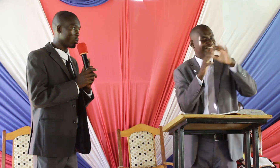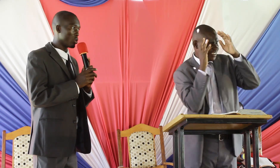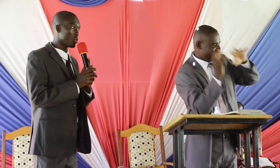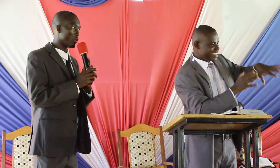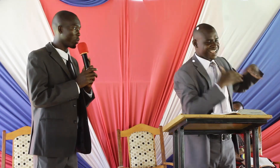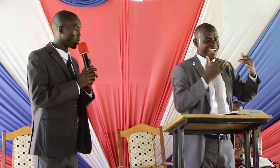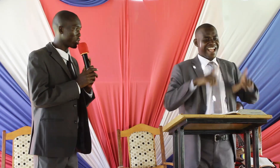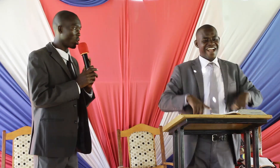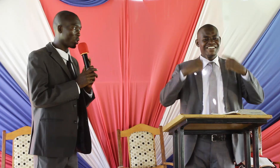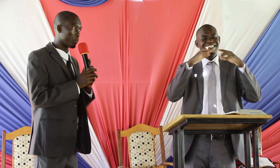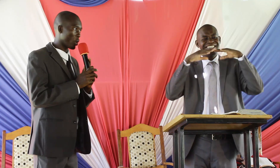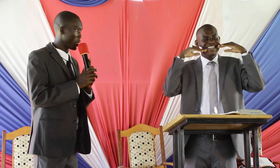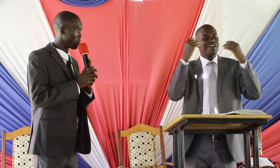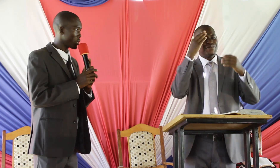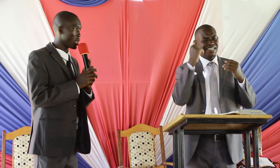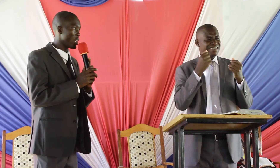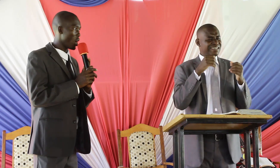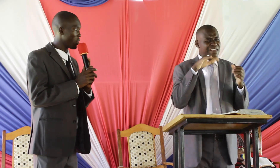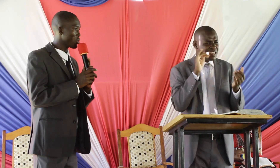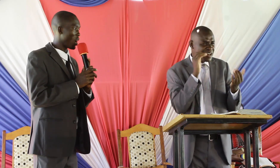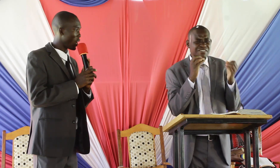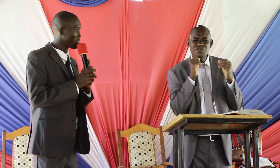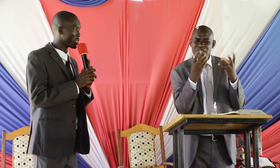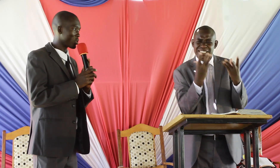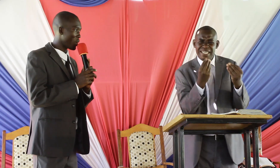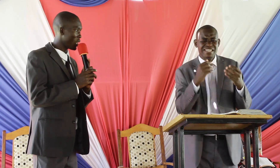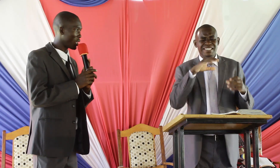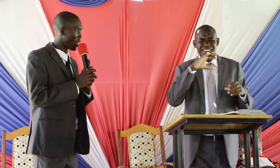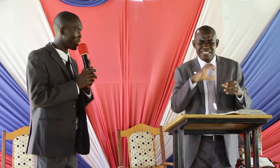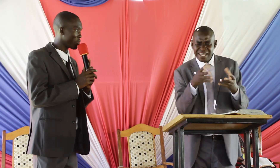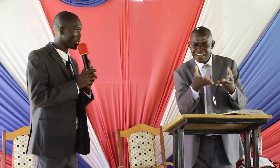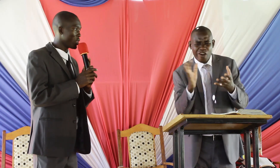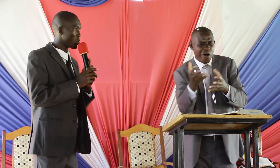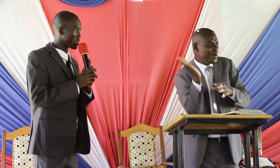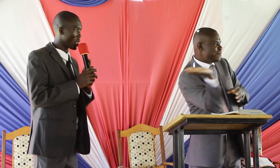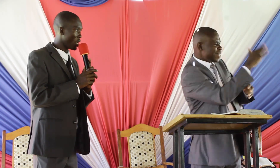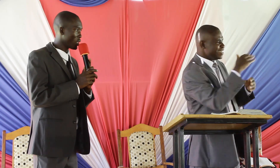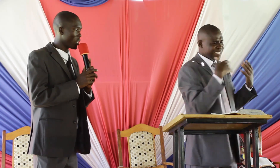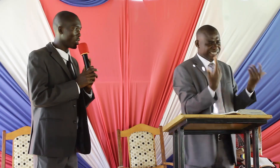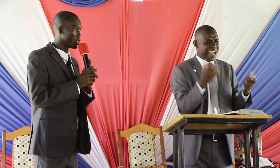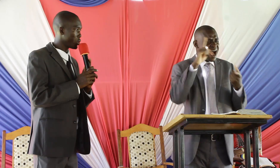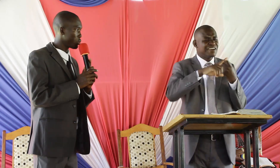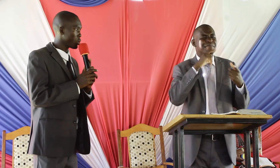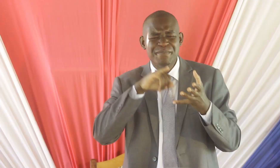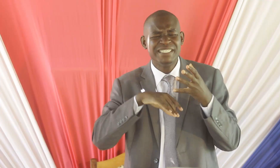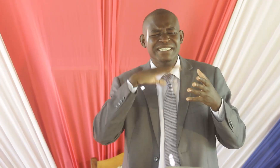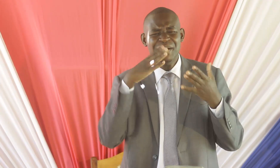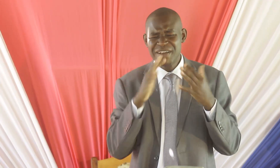Now you have forgotten all the problems. Now you have got a smiling life. Your son and